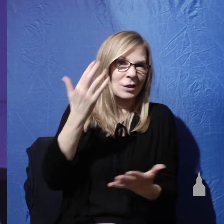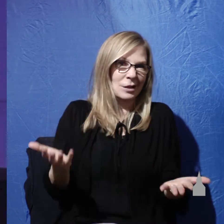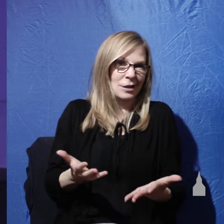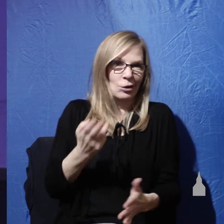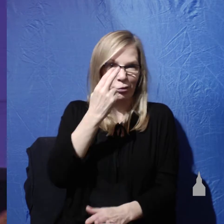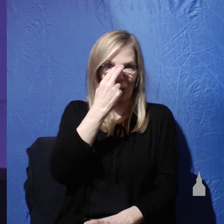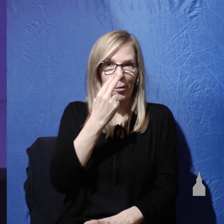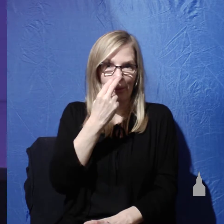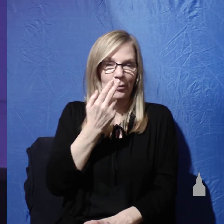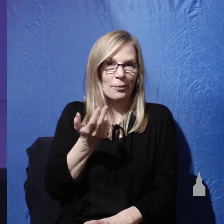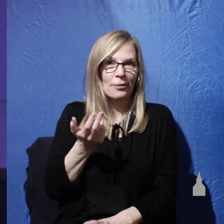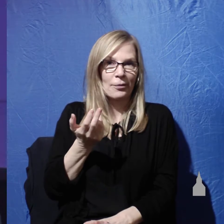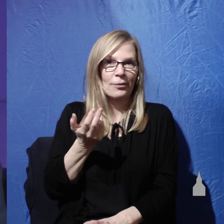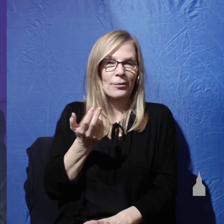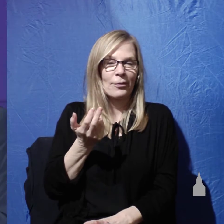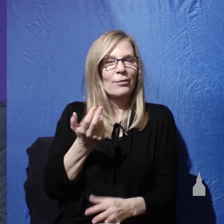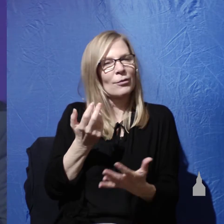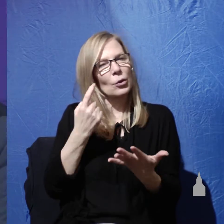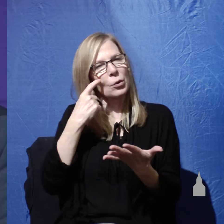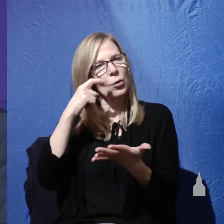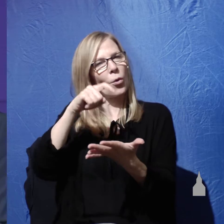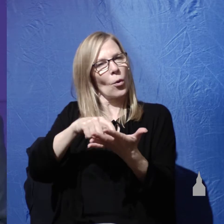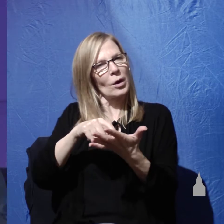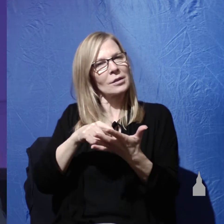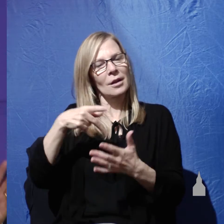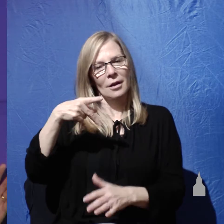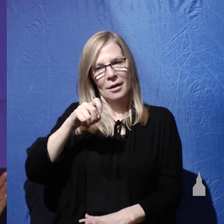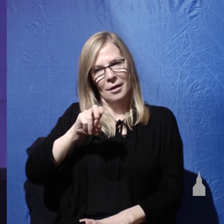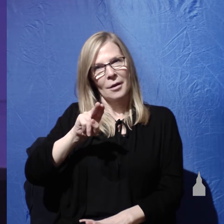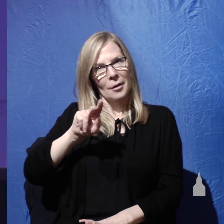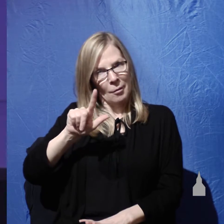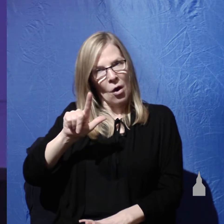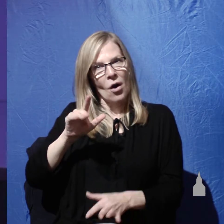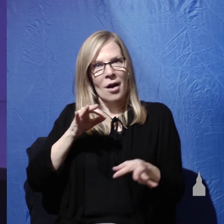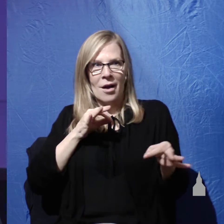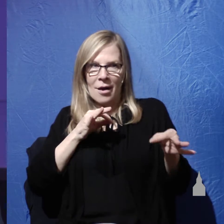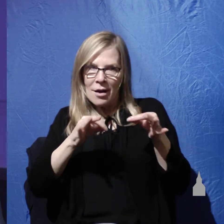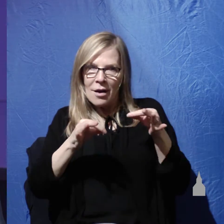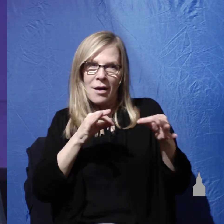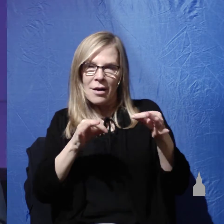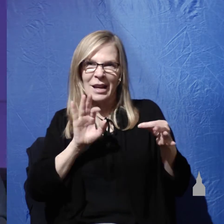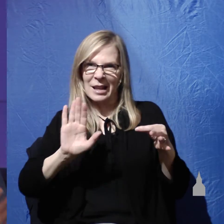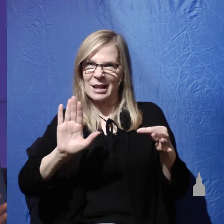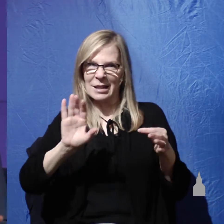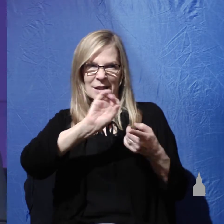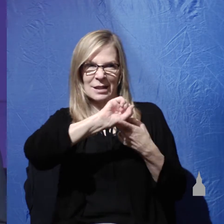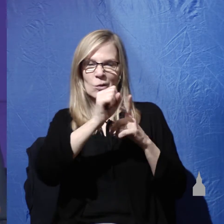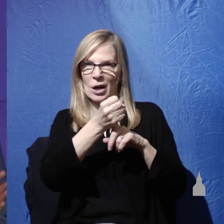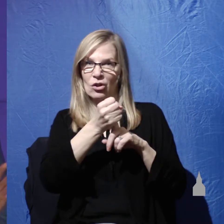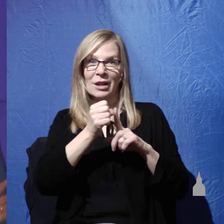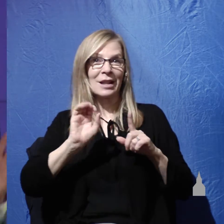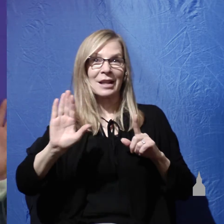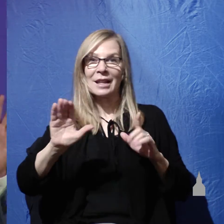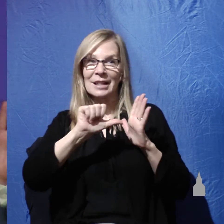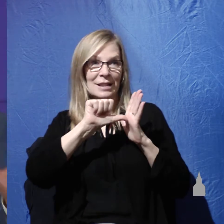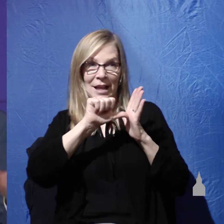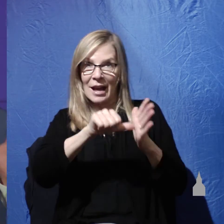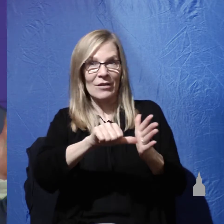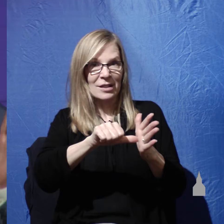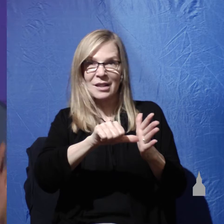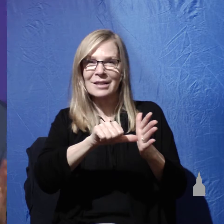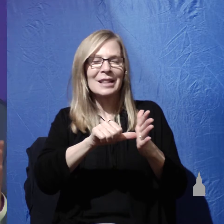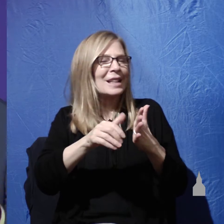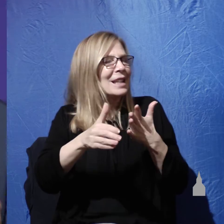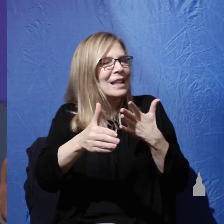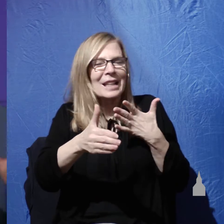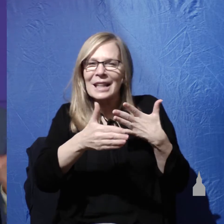Rome. Now, what I want you to notice is that in explaining his situation to these Jewish leaders, Paul's emphasis is that in spite of